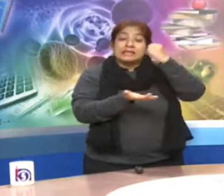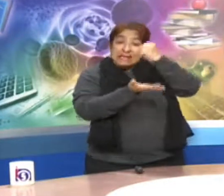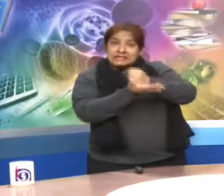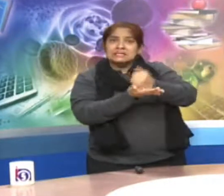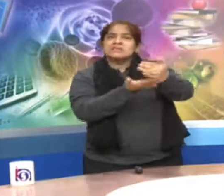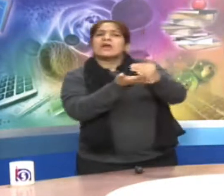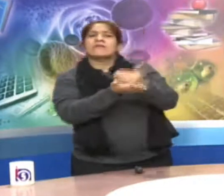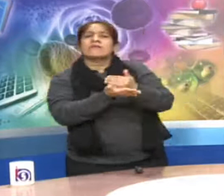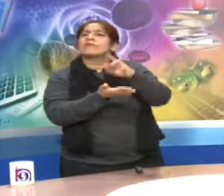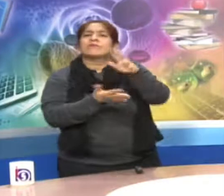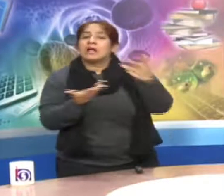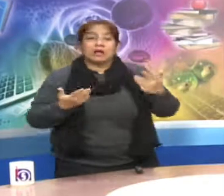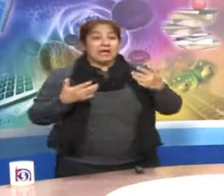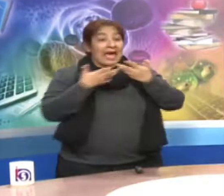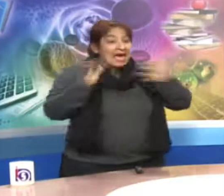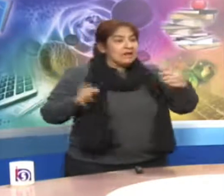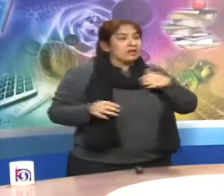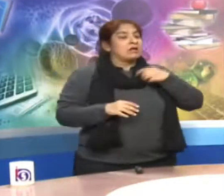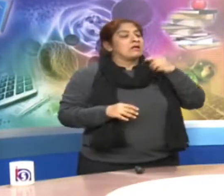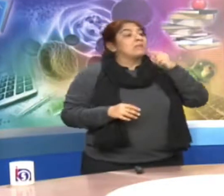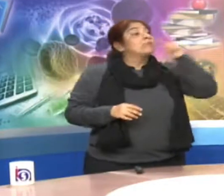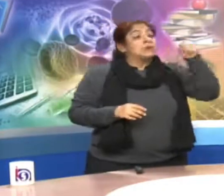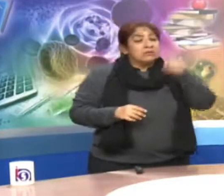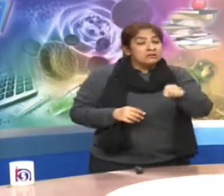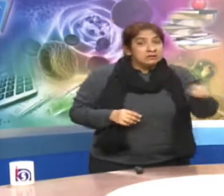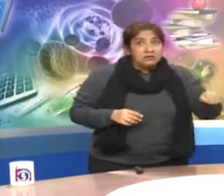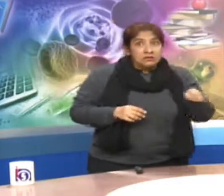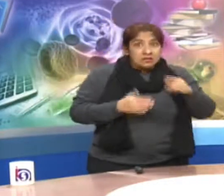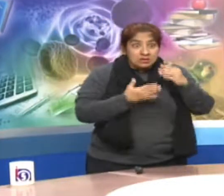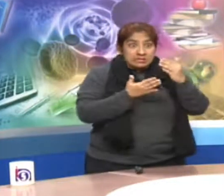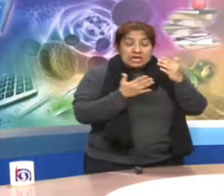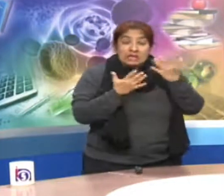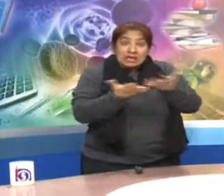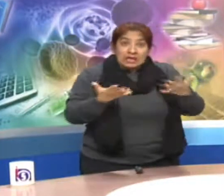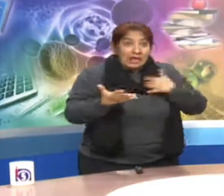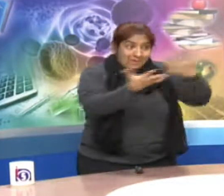Respecting everyone around you. So,